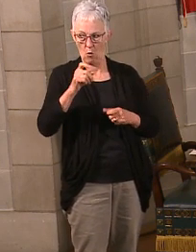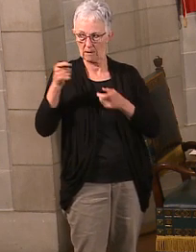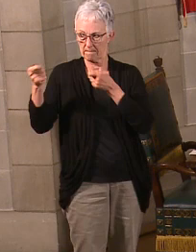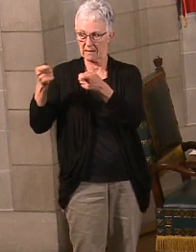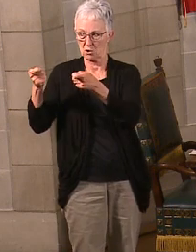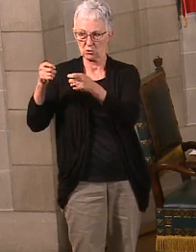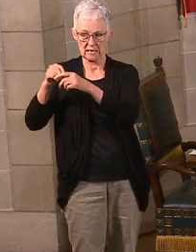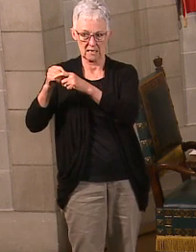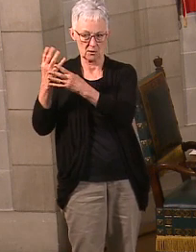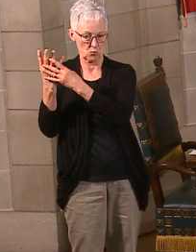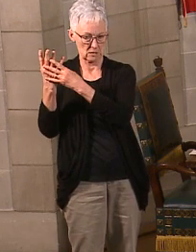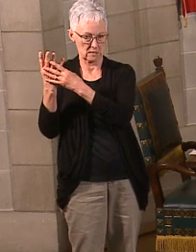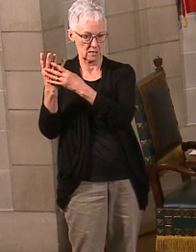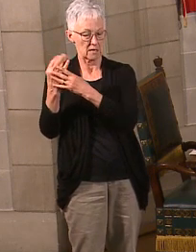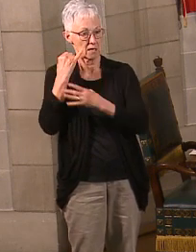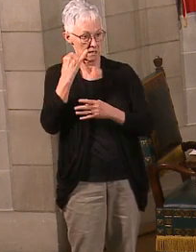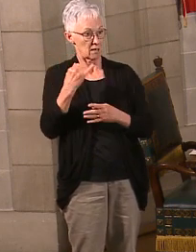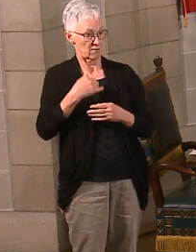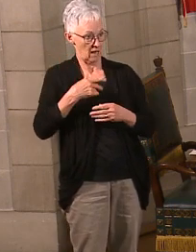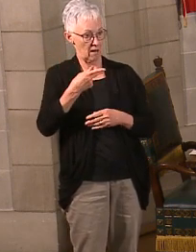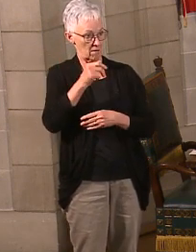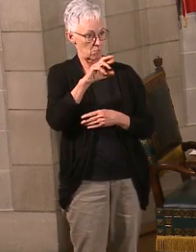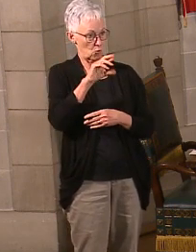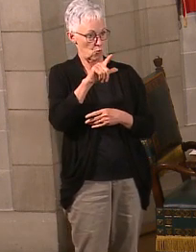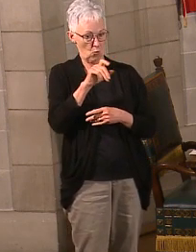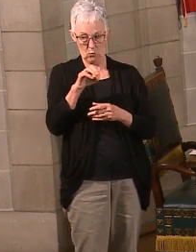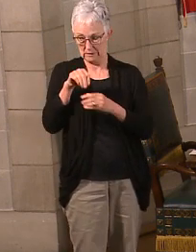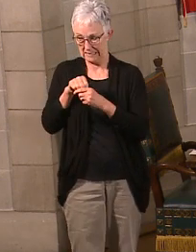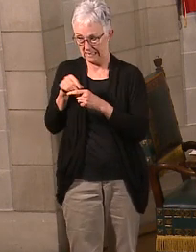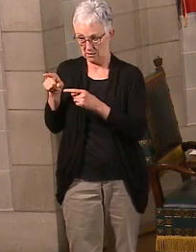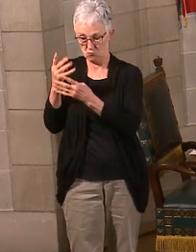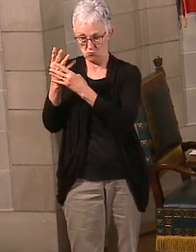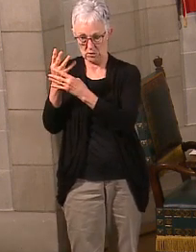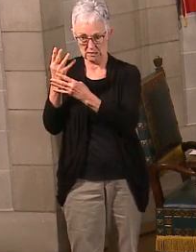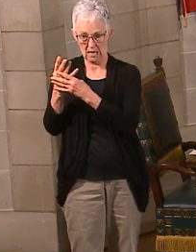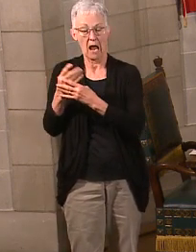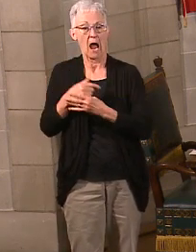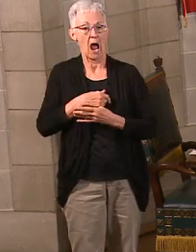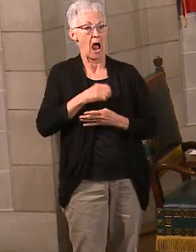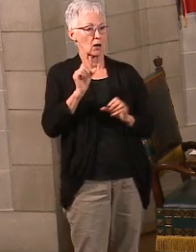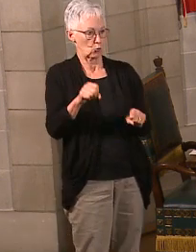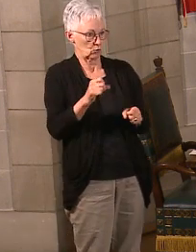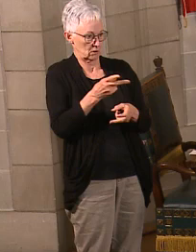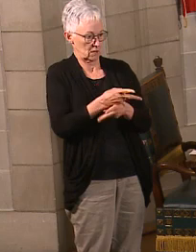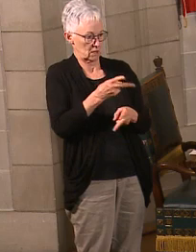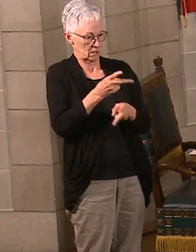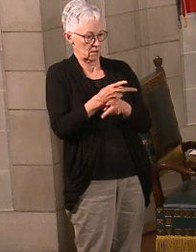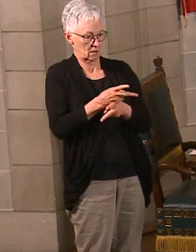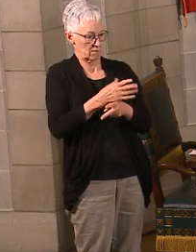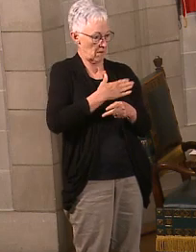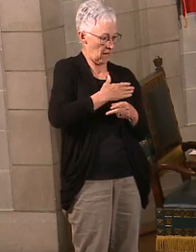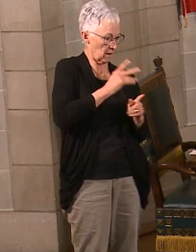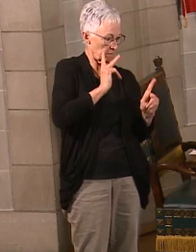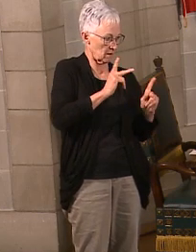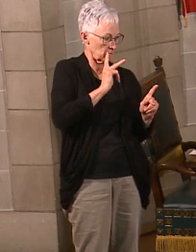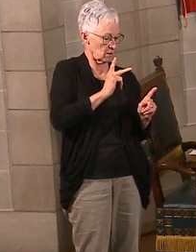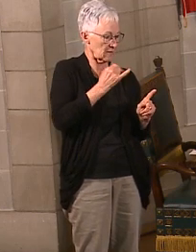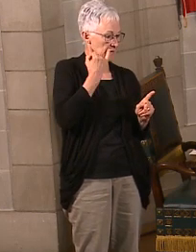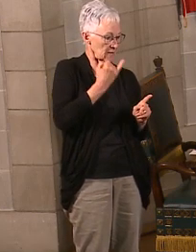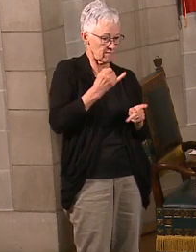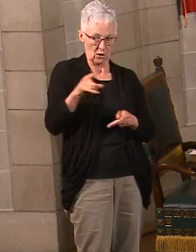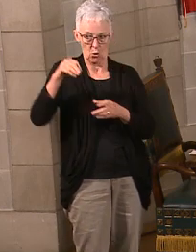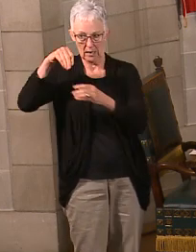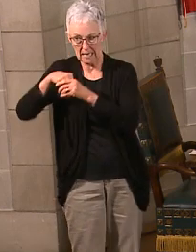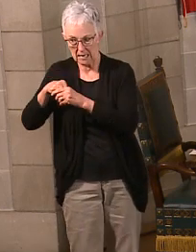I had more ability to take care of the people I'm responsible for, whether they were in the community or inside a prison setting. That